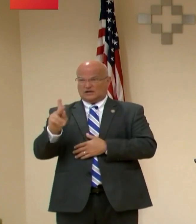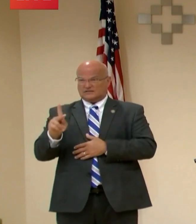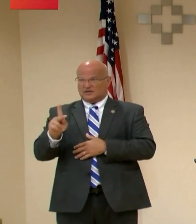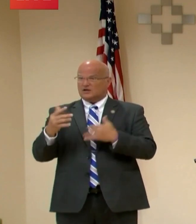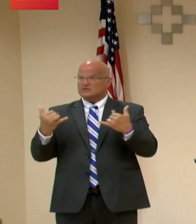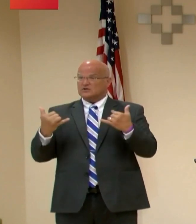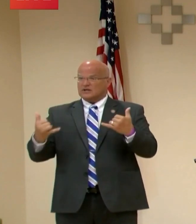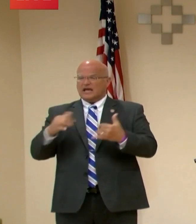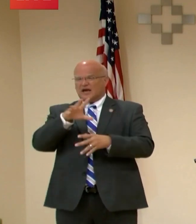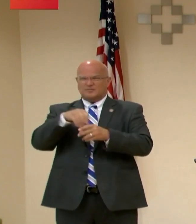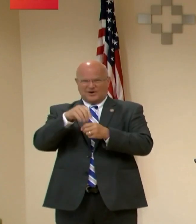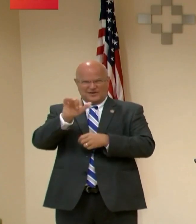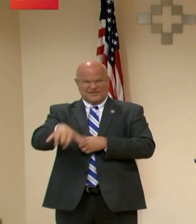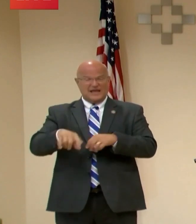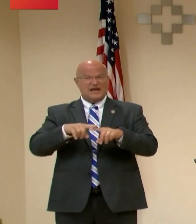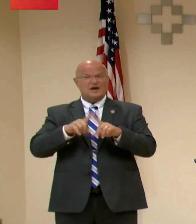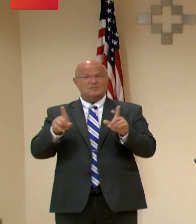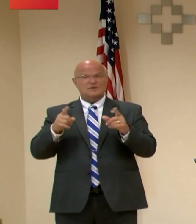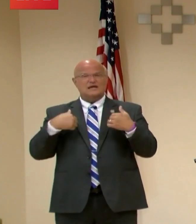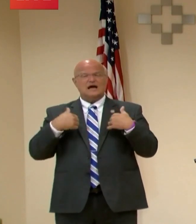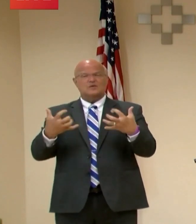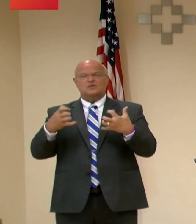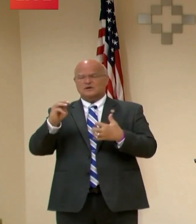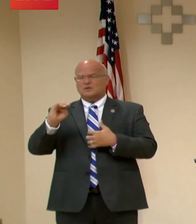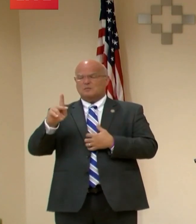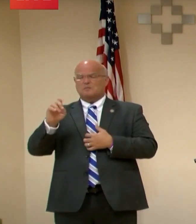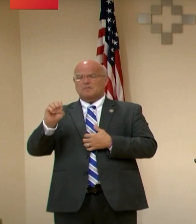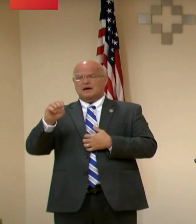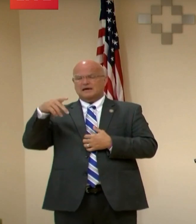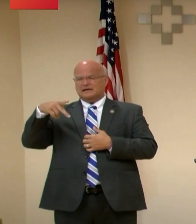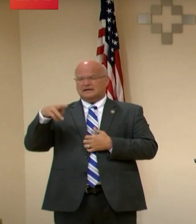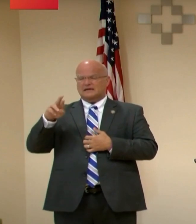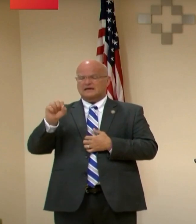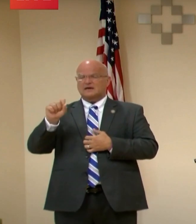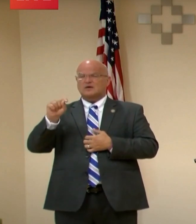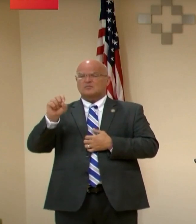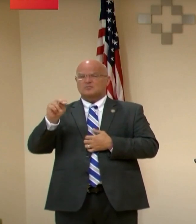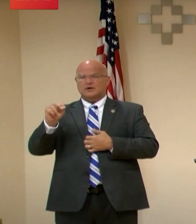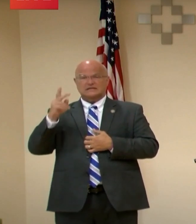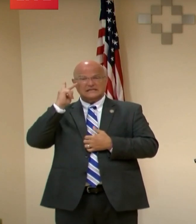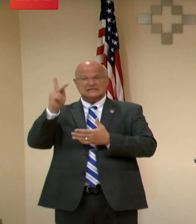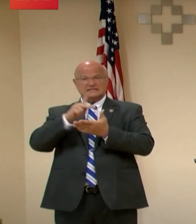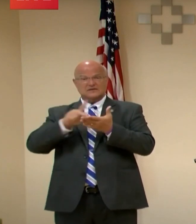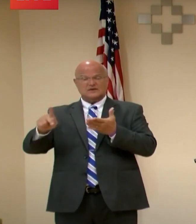so today was a part of that, but I wanted Mike Preston to come, Secretary of Commerce,